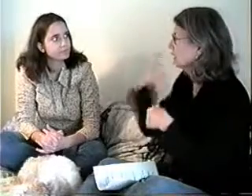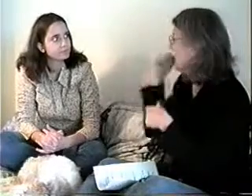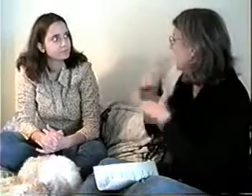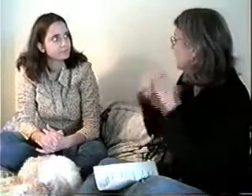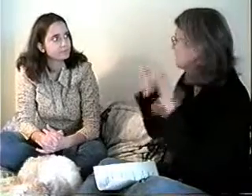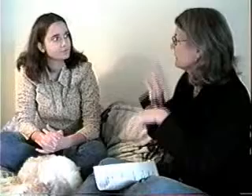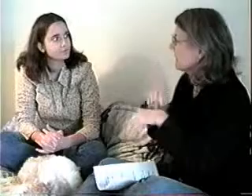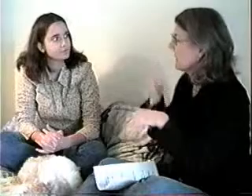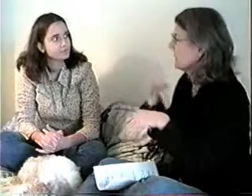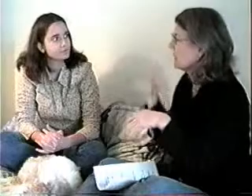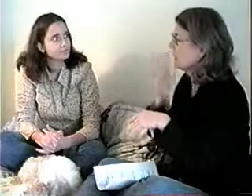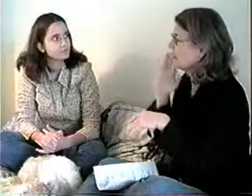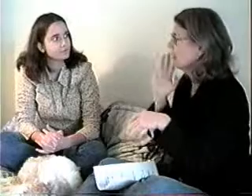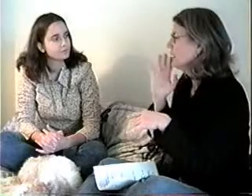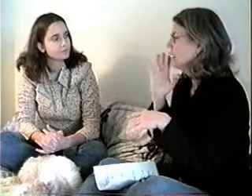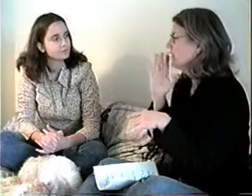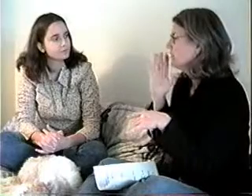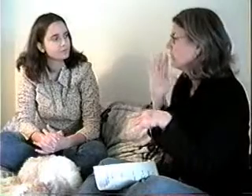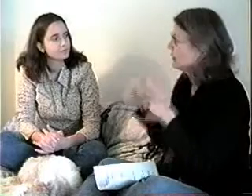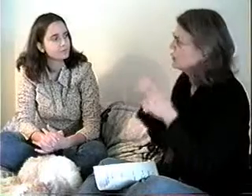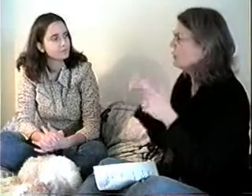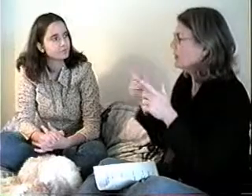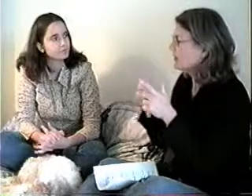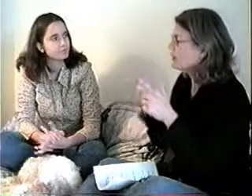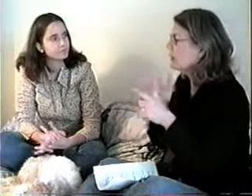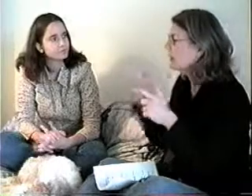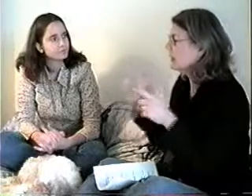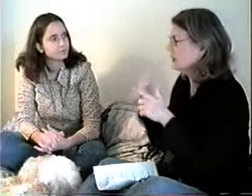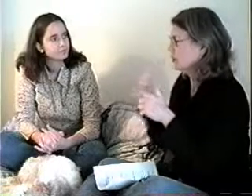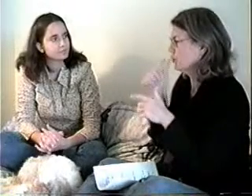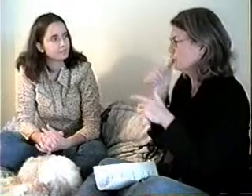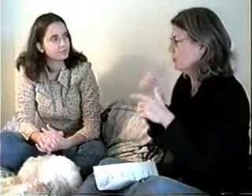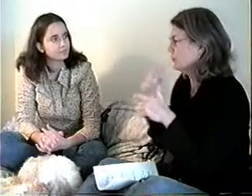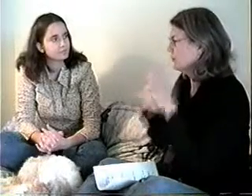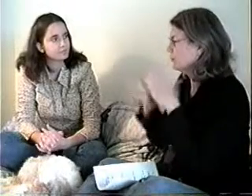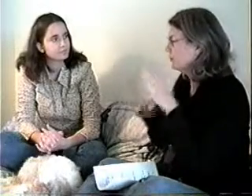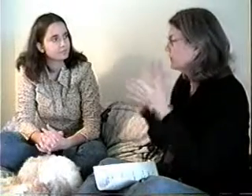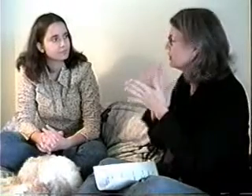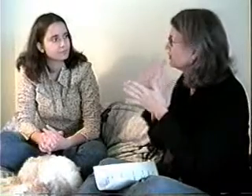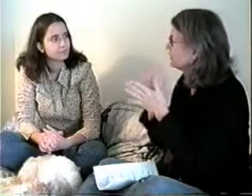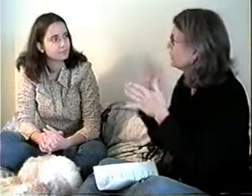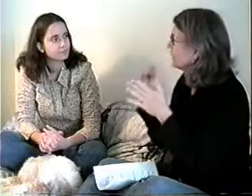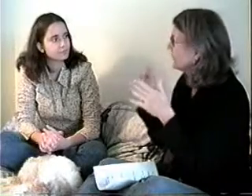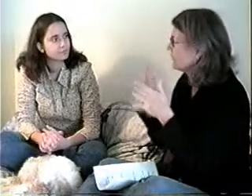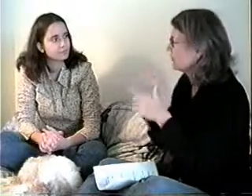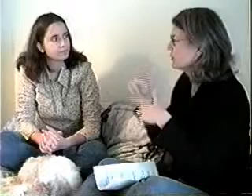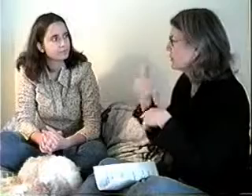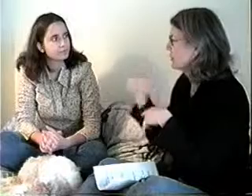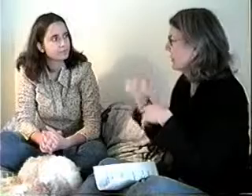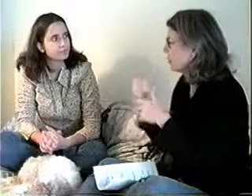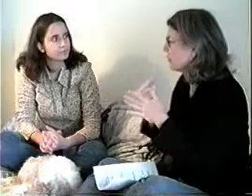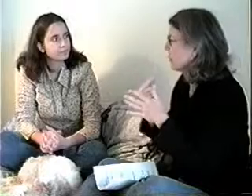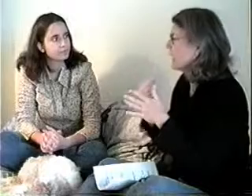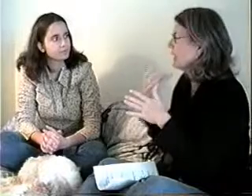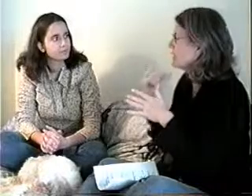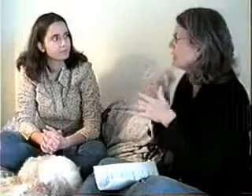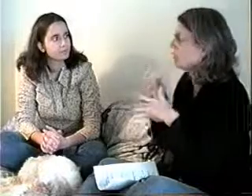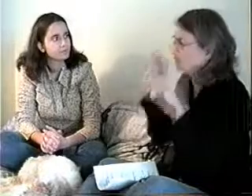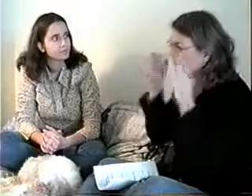back in time, and when you were a real little girl in preschool and first and second grade, you were real